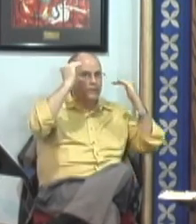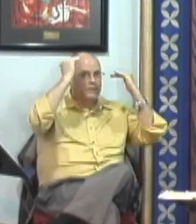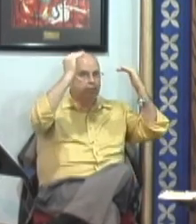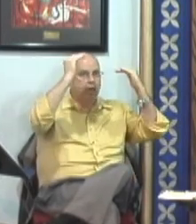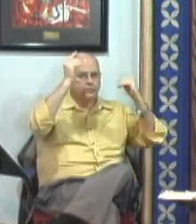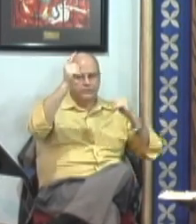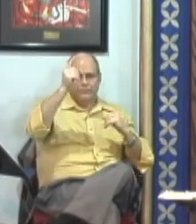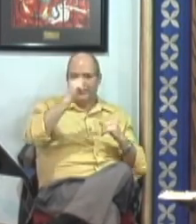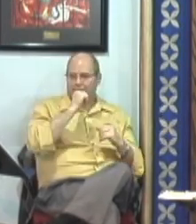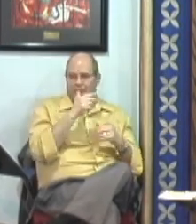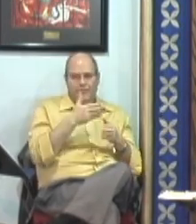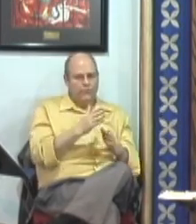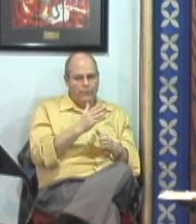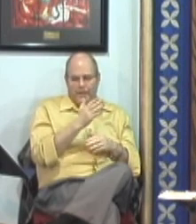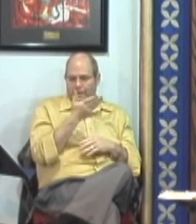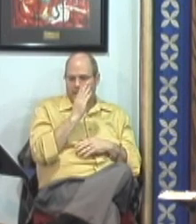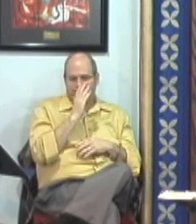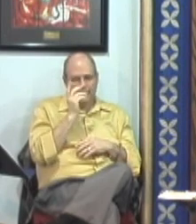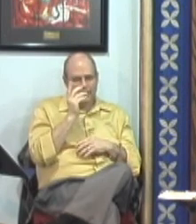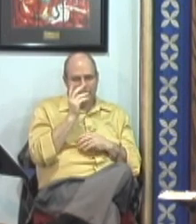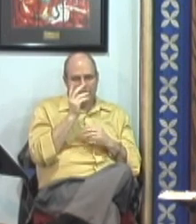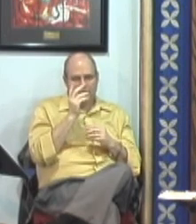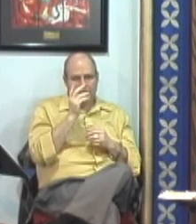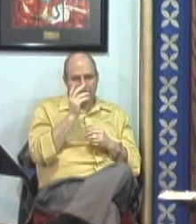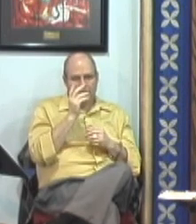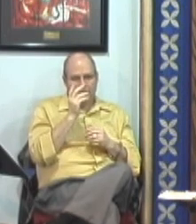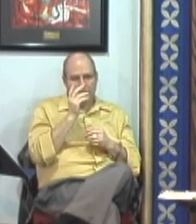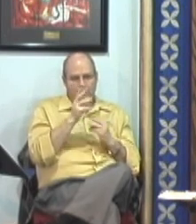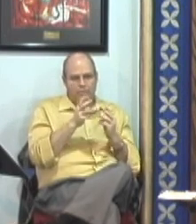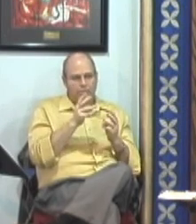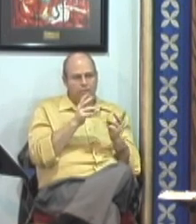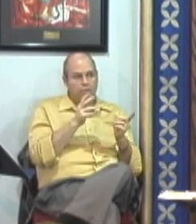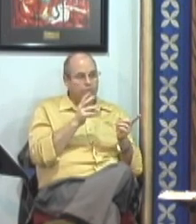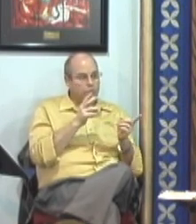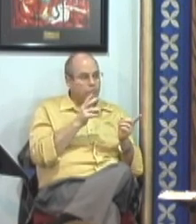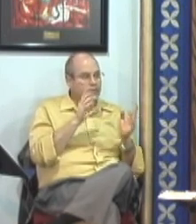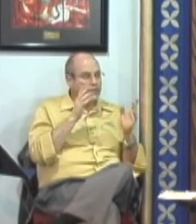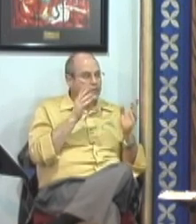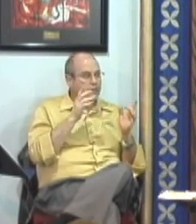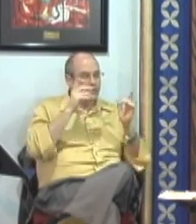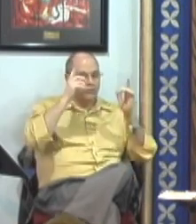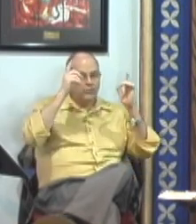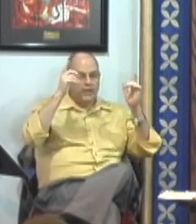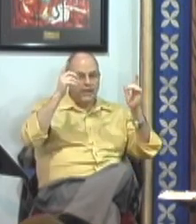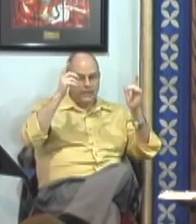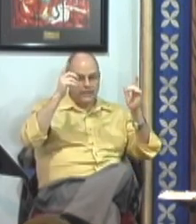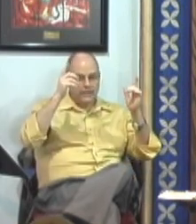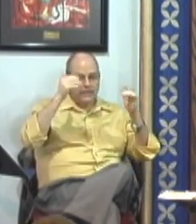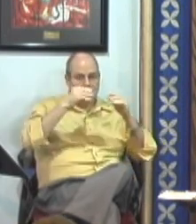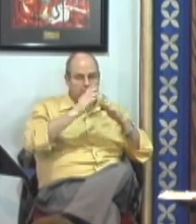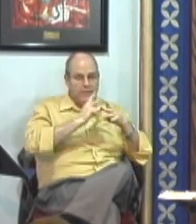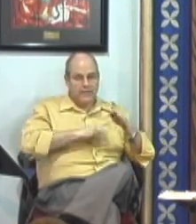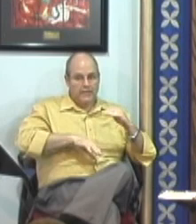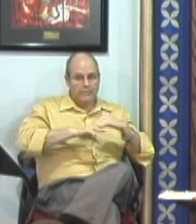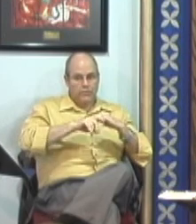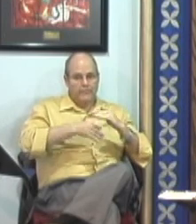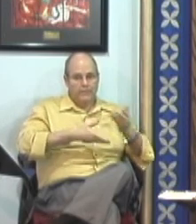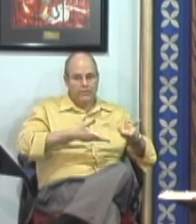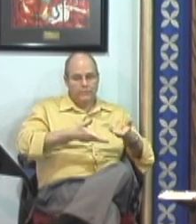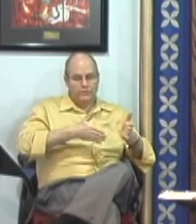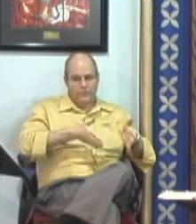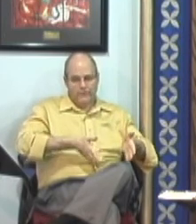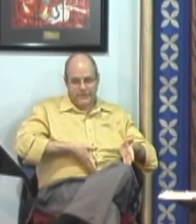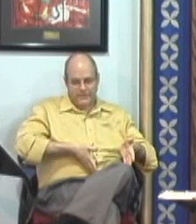That's not the way the world thinks. And how about this one? We've looked at this one a lot. To be great in the kingdom, what do you have to become? A